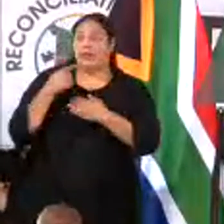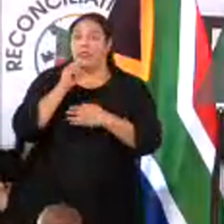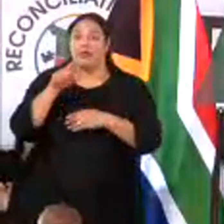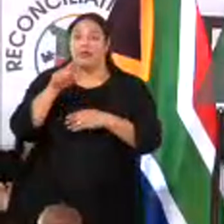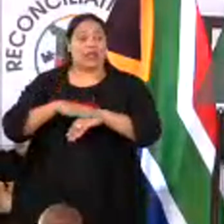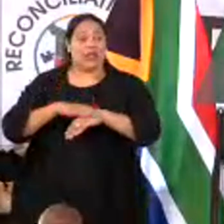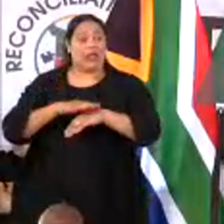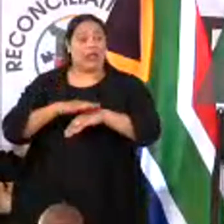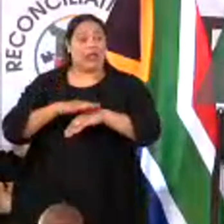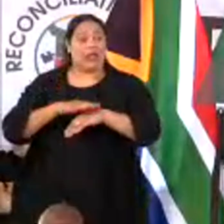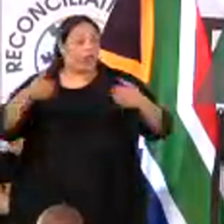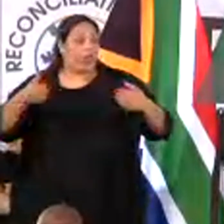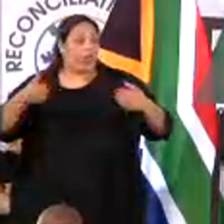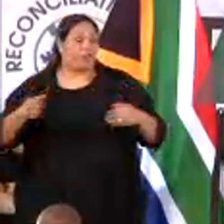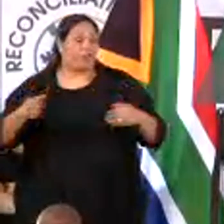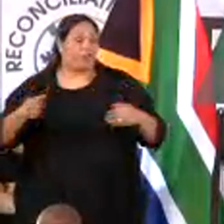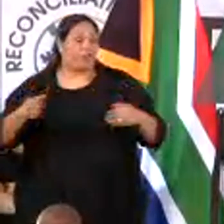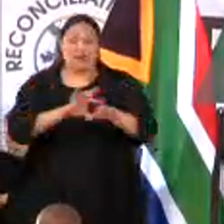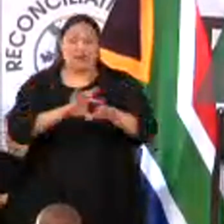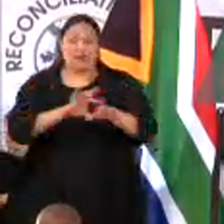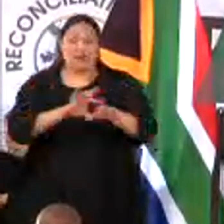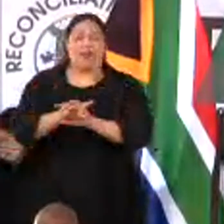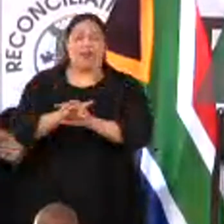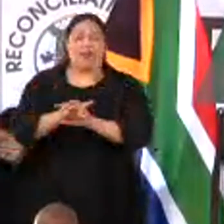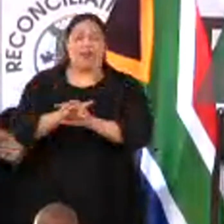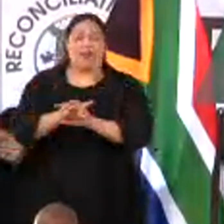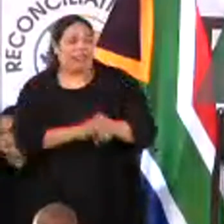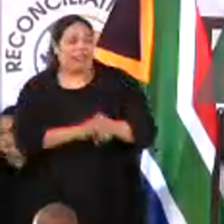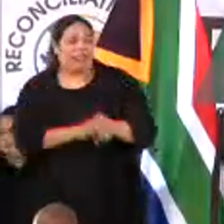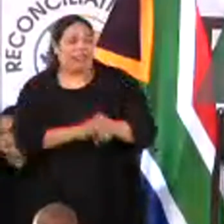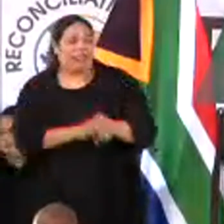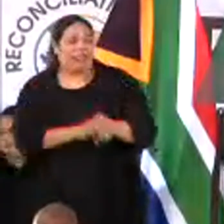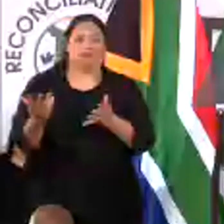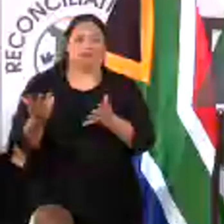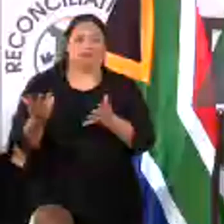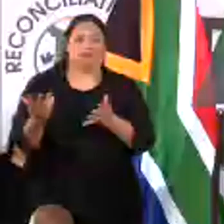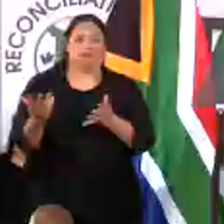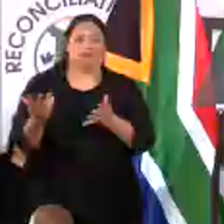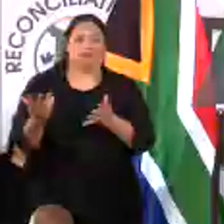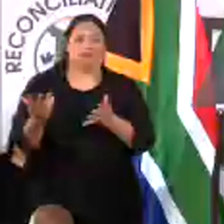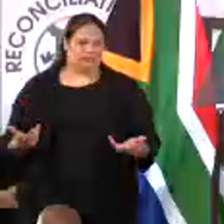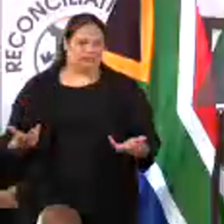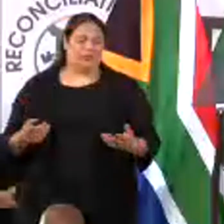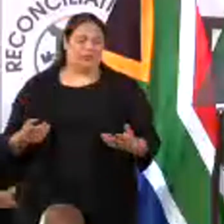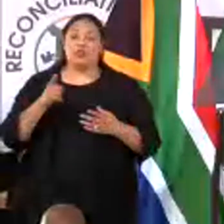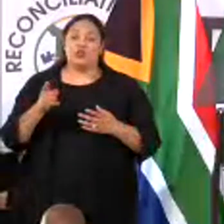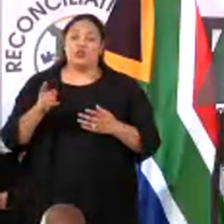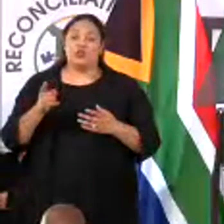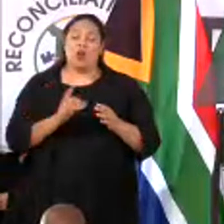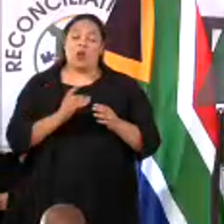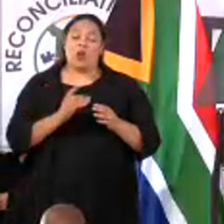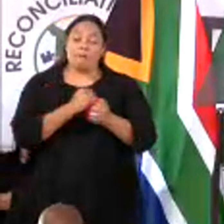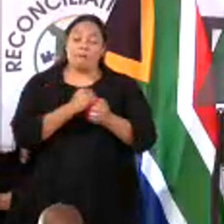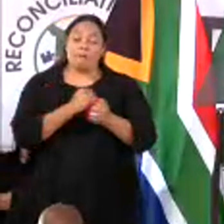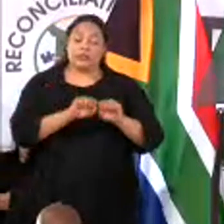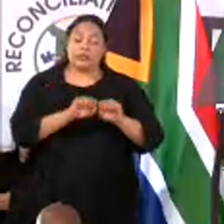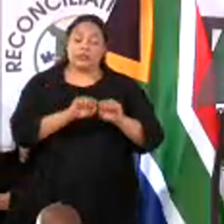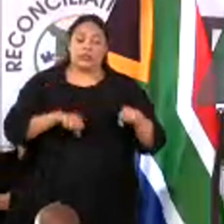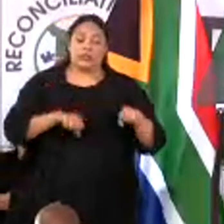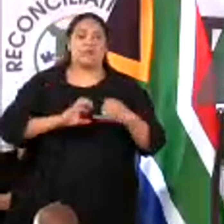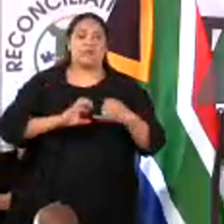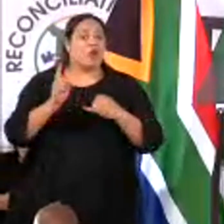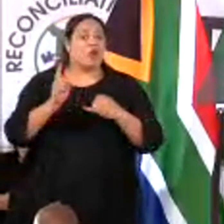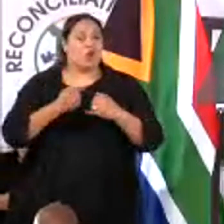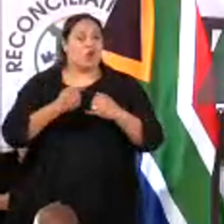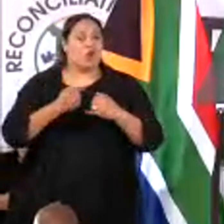brutality of slavery and dispossession and segregation. The apartheid system tried to